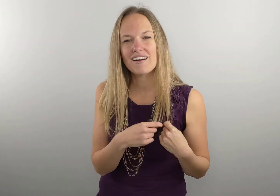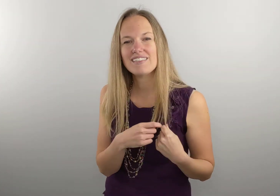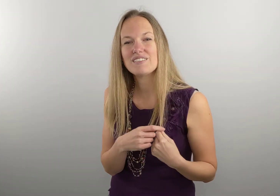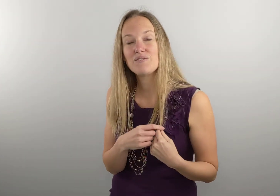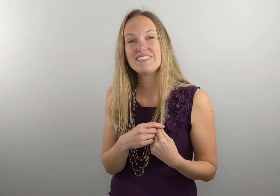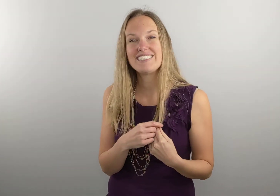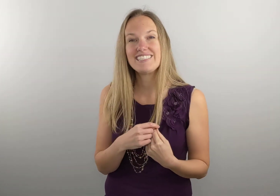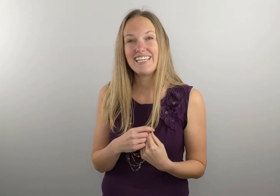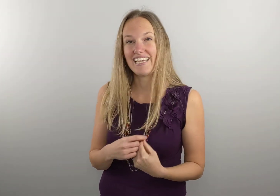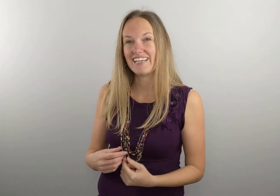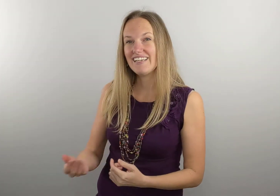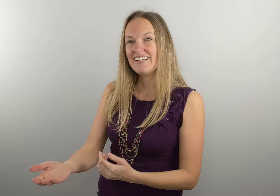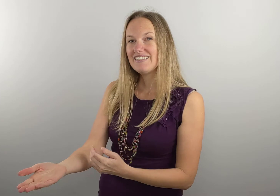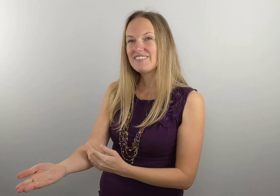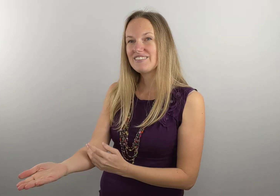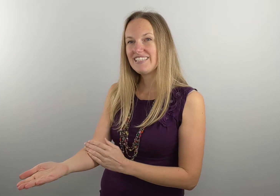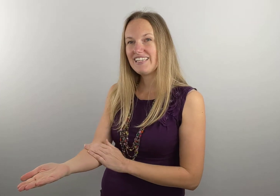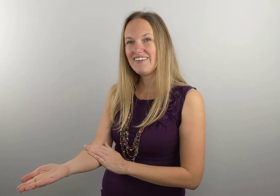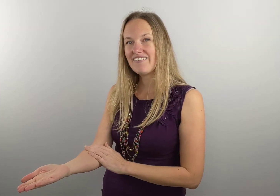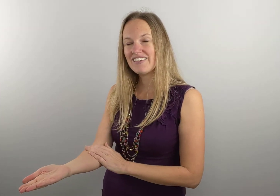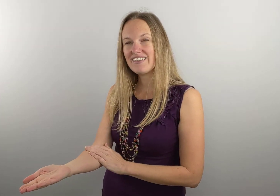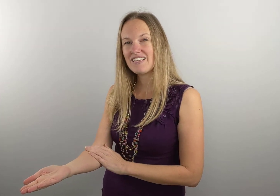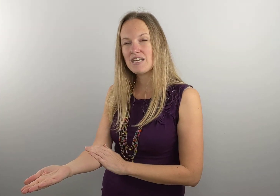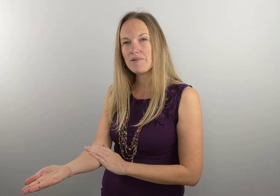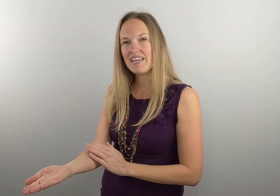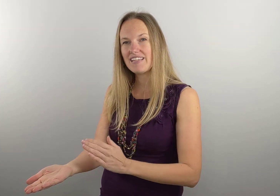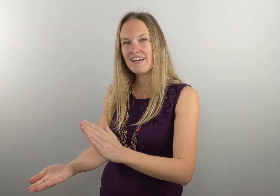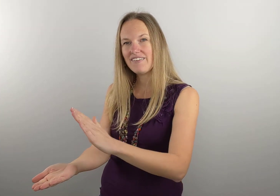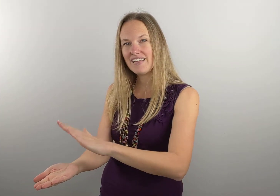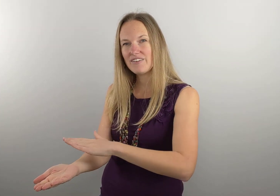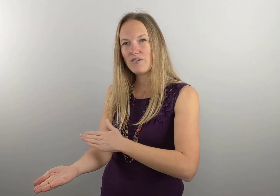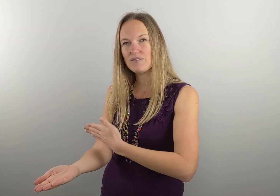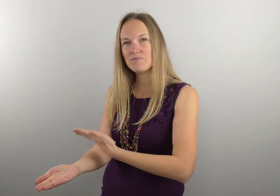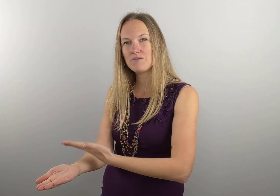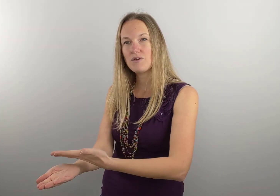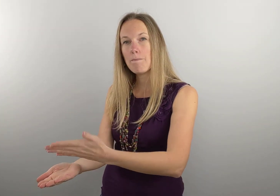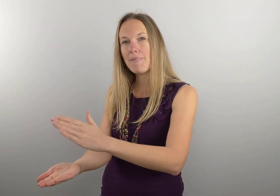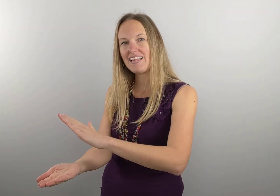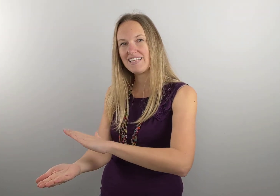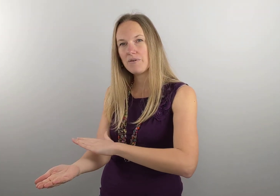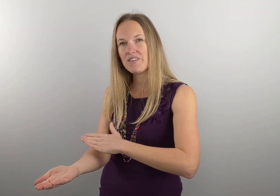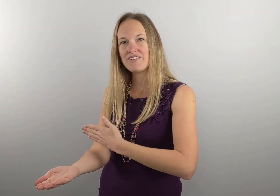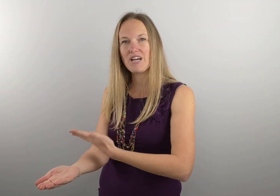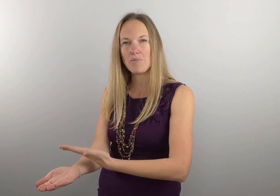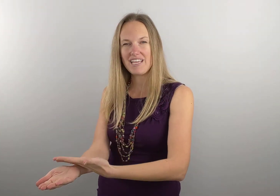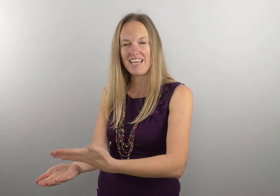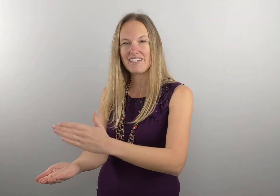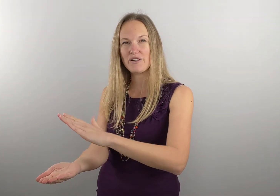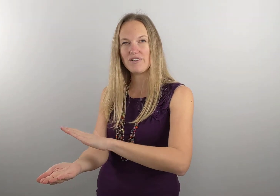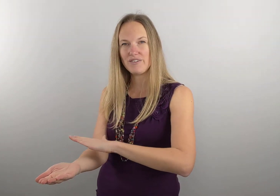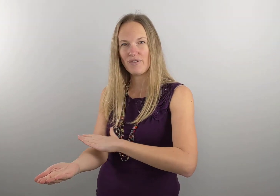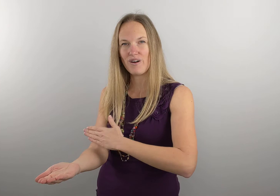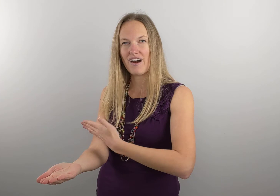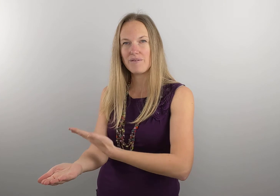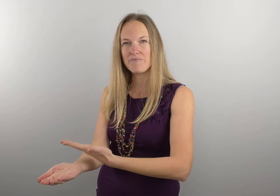Heart will sing. So sing, you have your non-dominant hand out and your a melody with your dominant hand over your forearm.